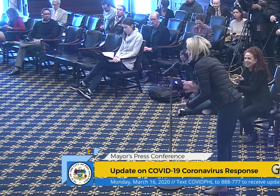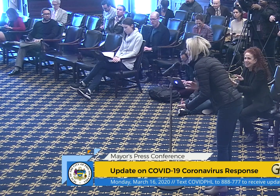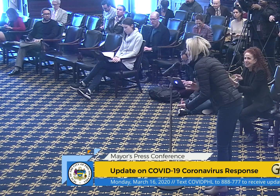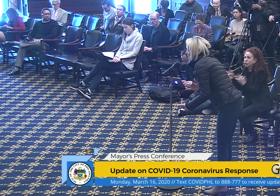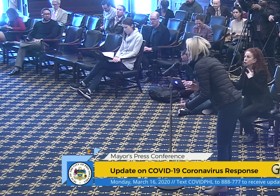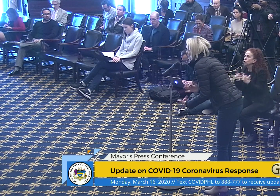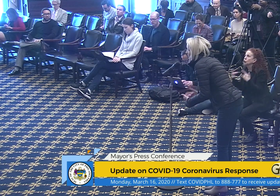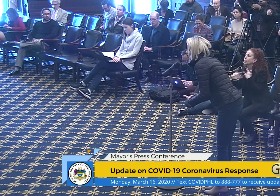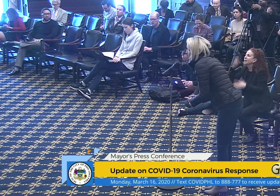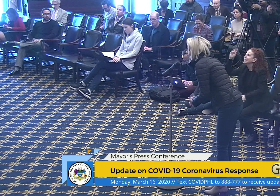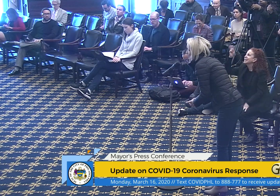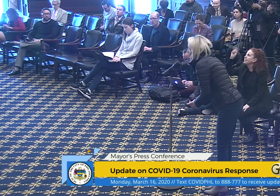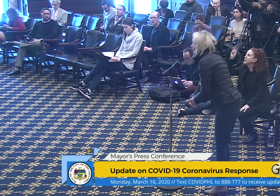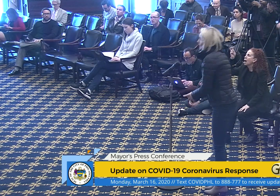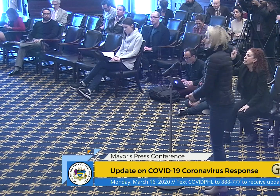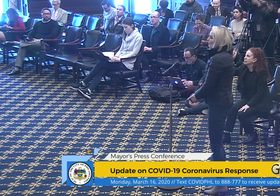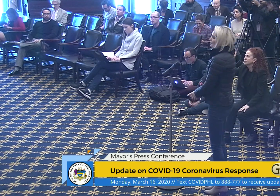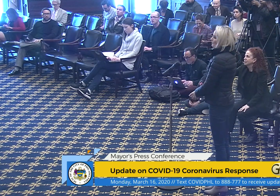about SEPTA.